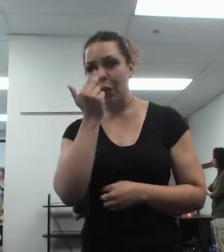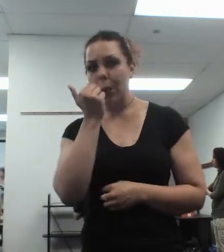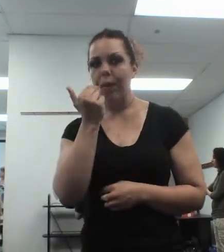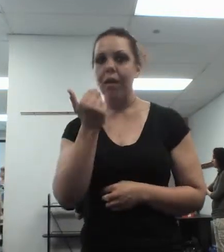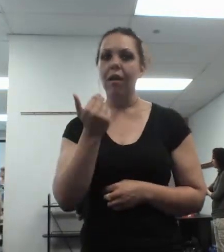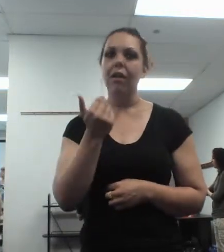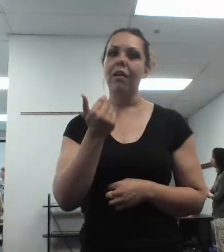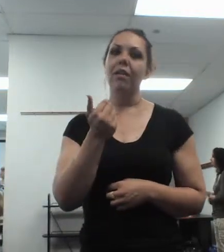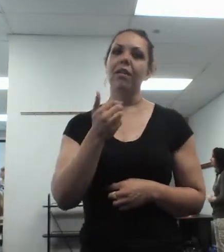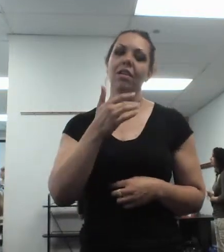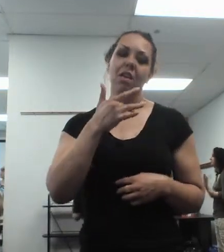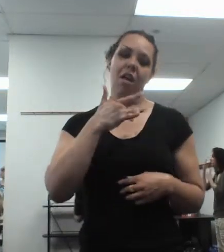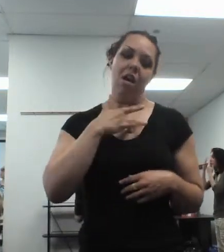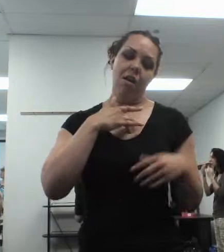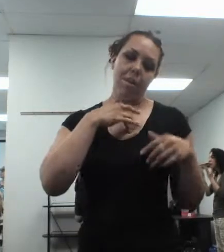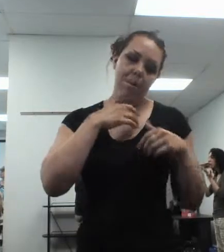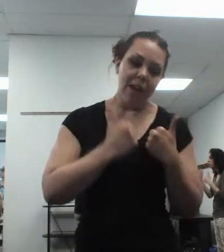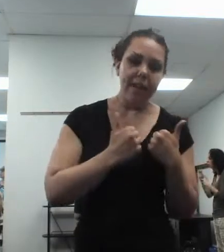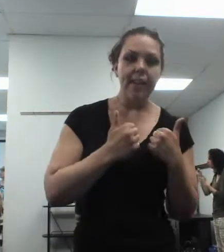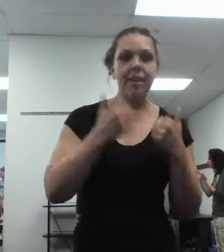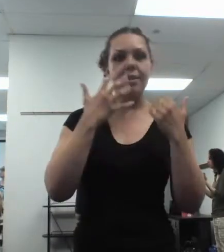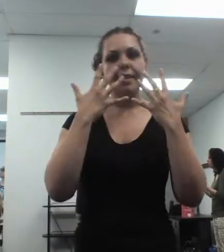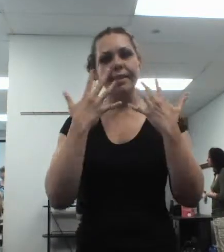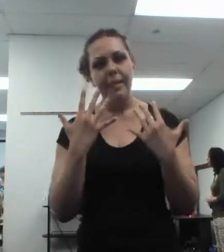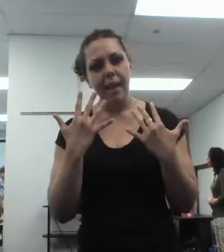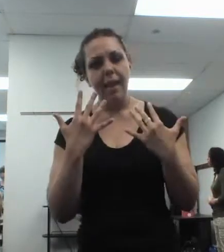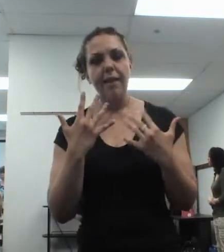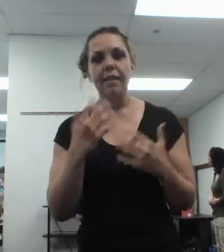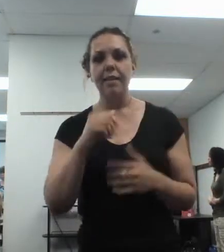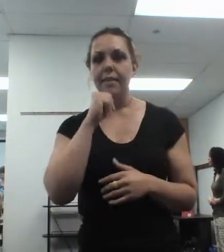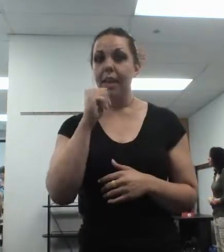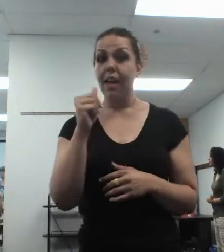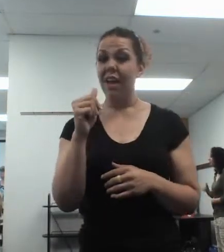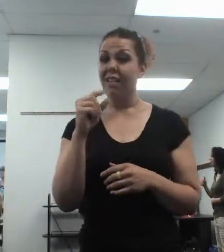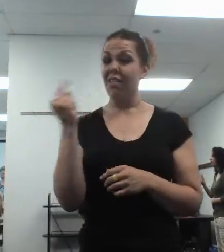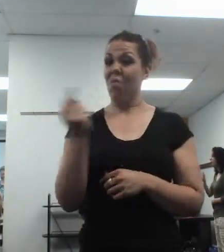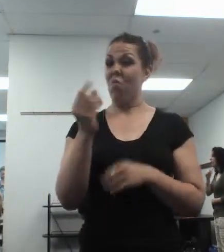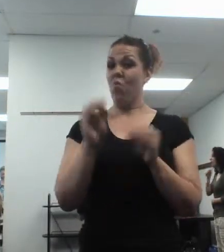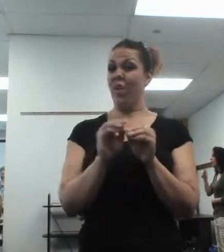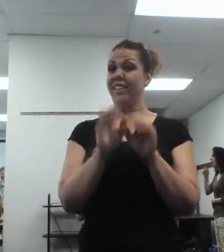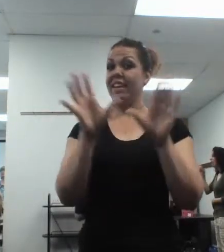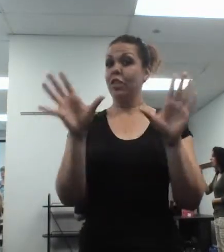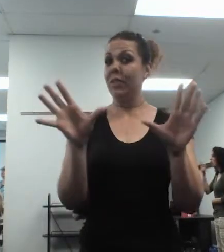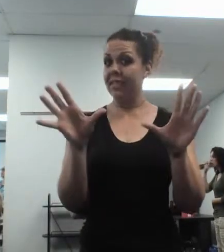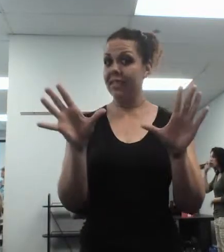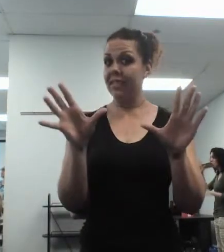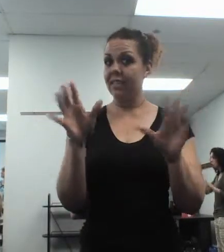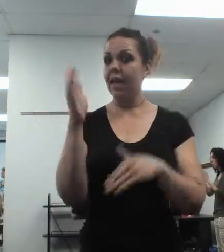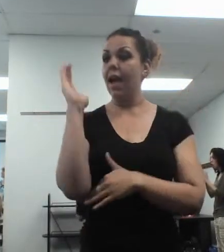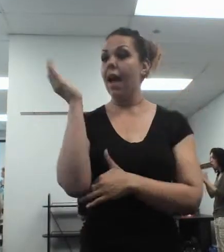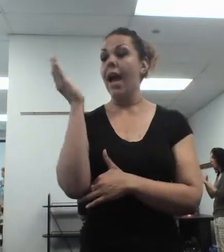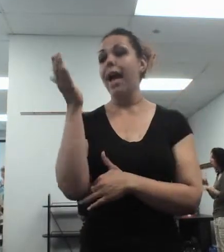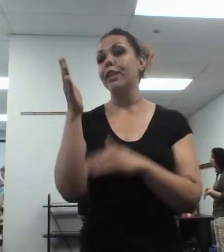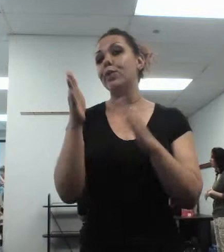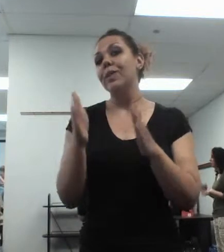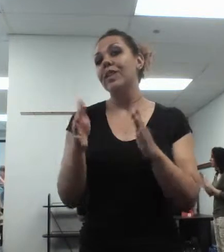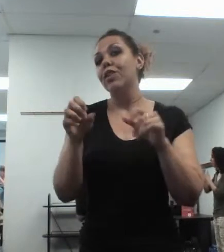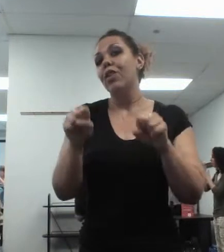It is not always explicit. A speaker can stand up and speak